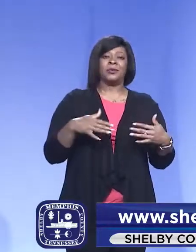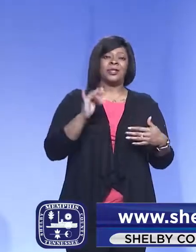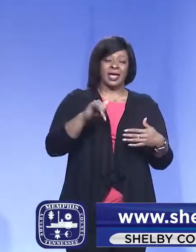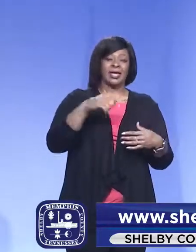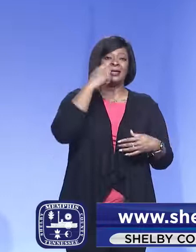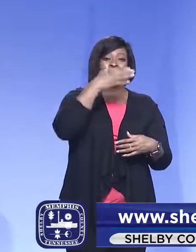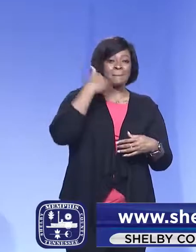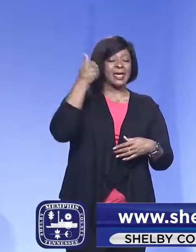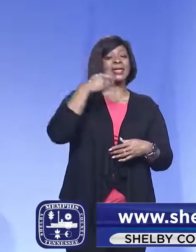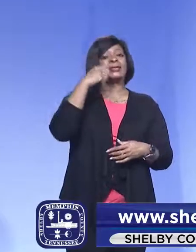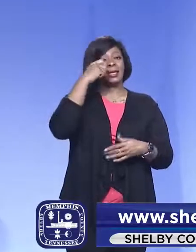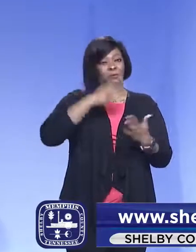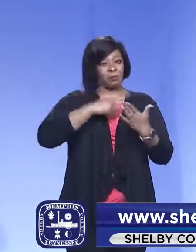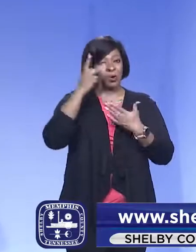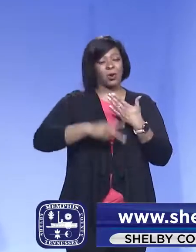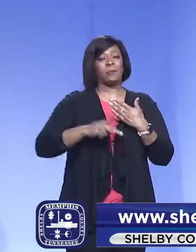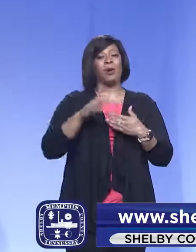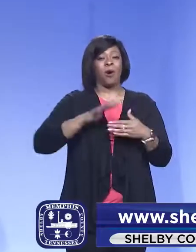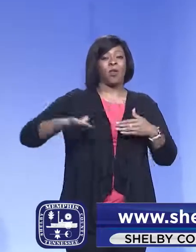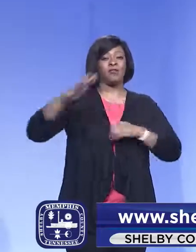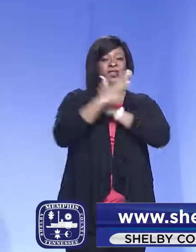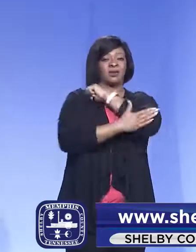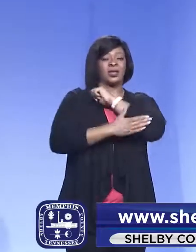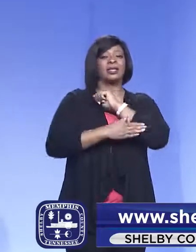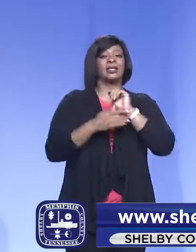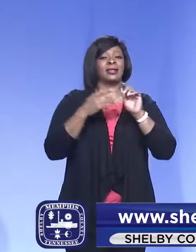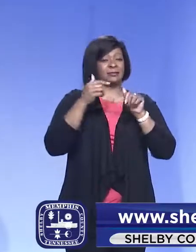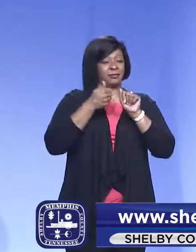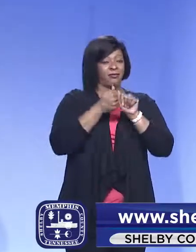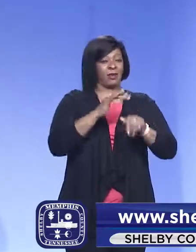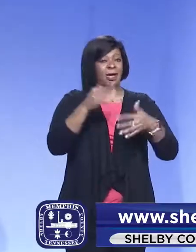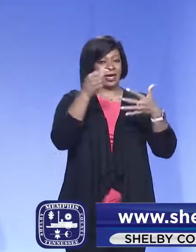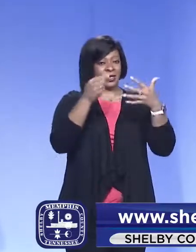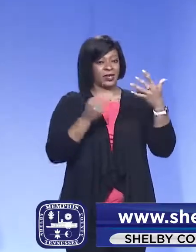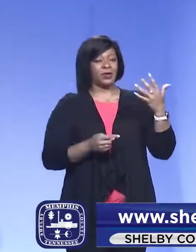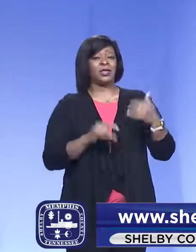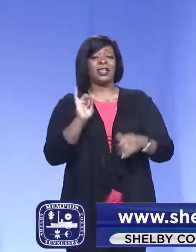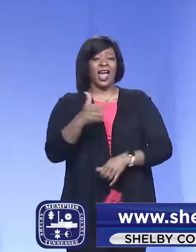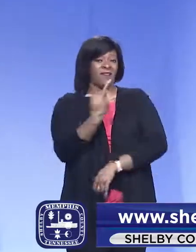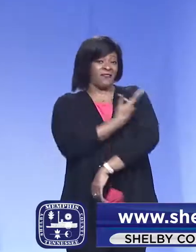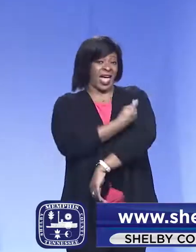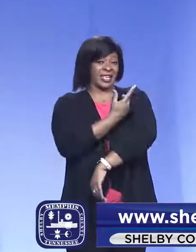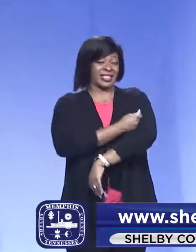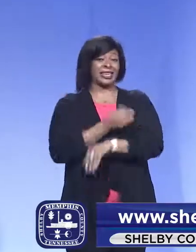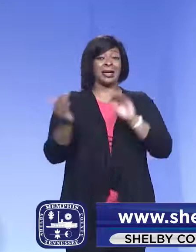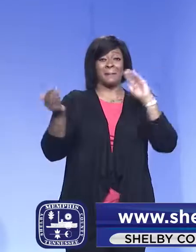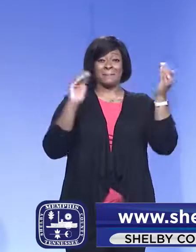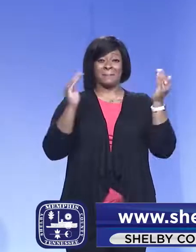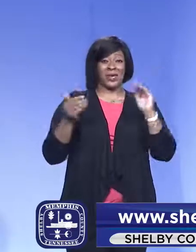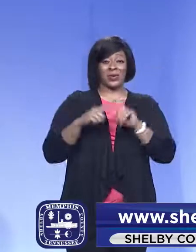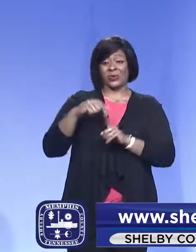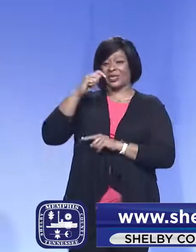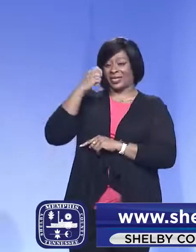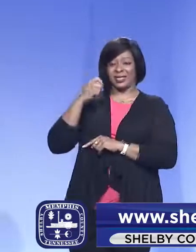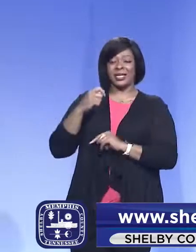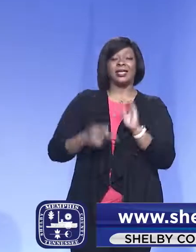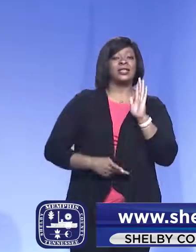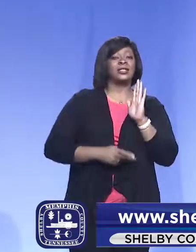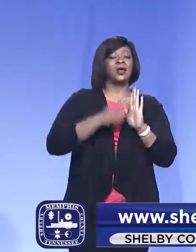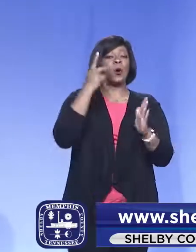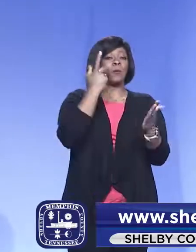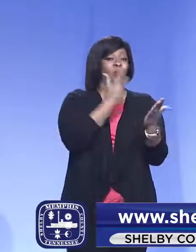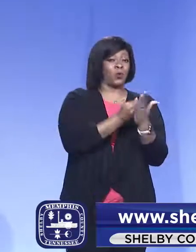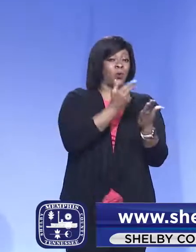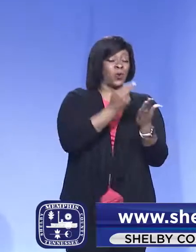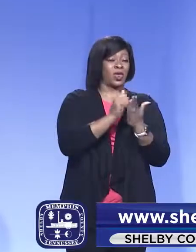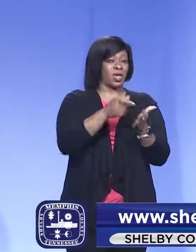in the country based on several indicators. When it comes to the vaccine, by contrast, and the double dose that will be